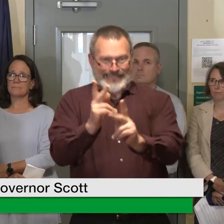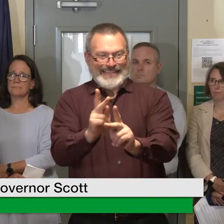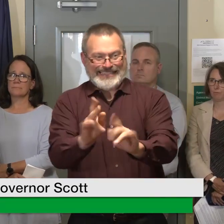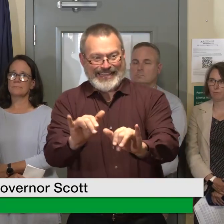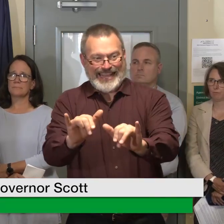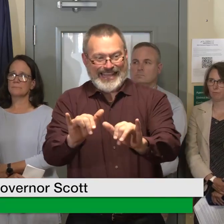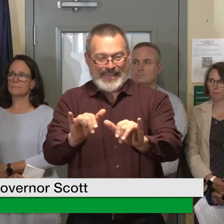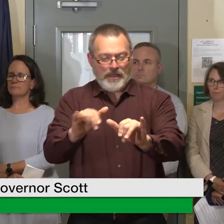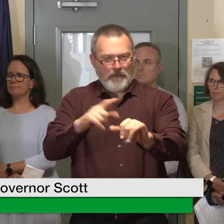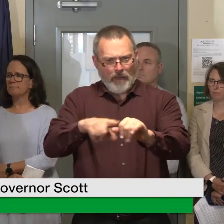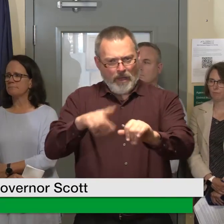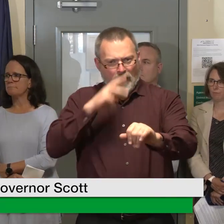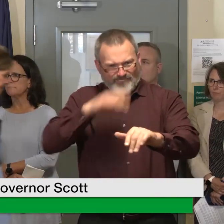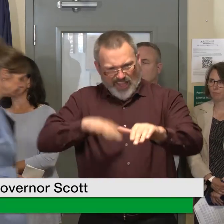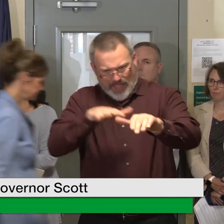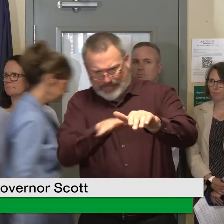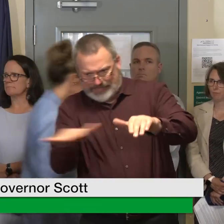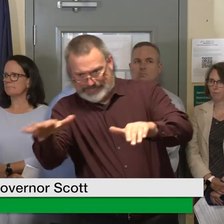getting flooded.